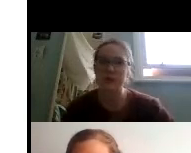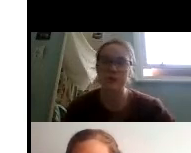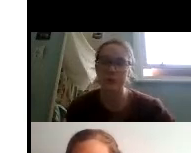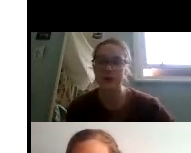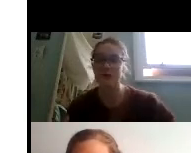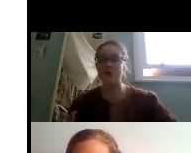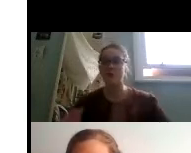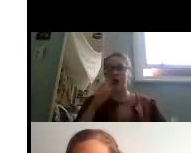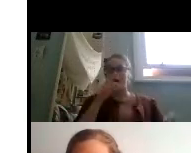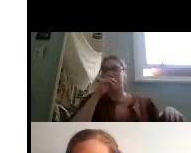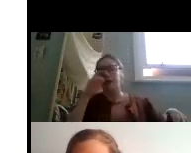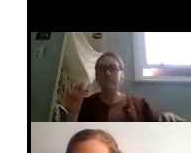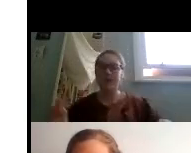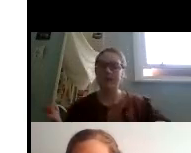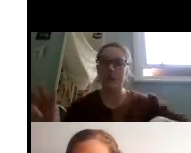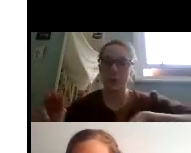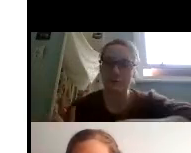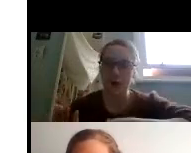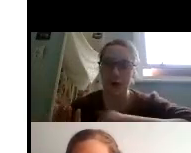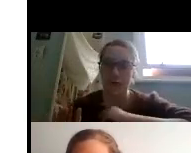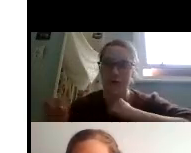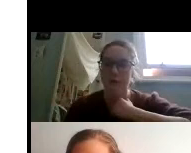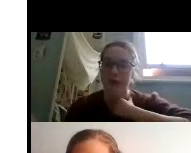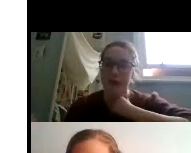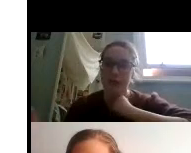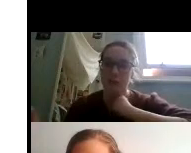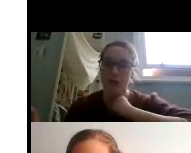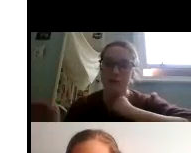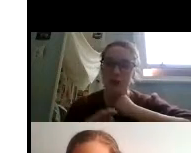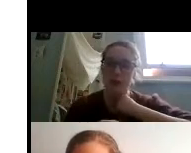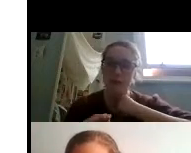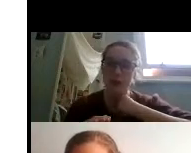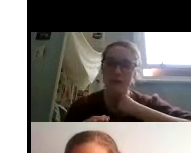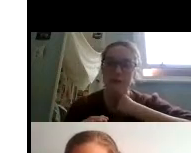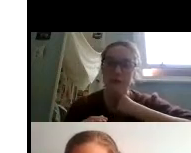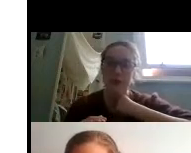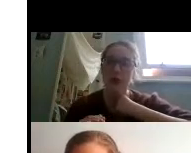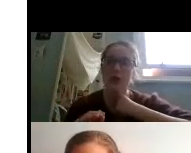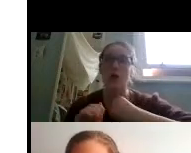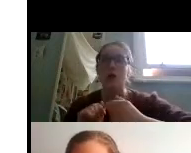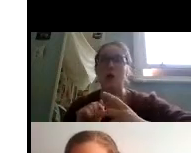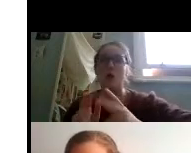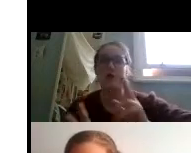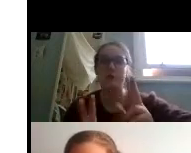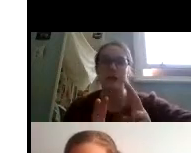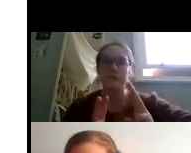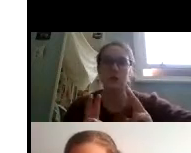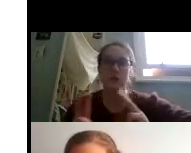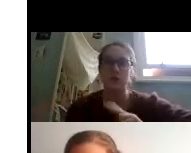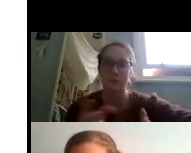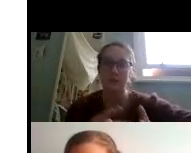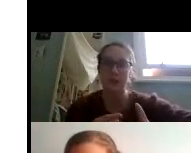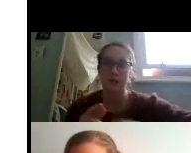best examples, but you have stuff where in BSL you'll have kind of like 3 English words, but you only have 1 sign for it. Or similarly, if